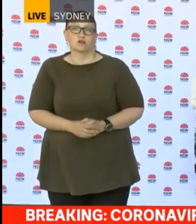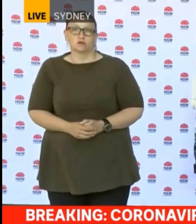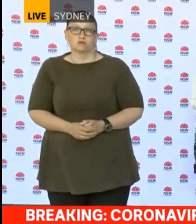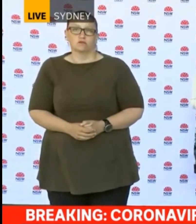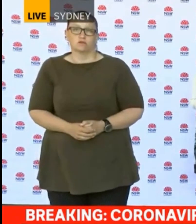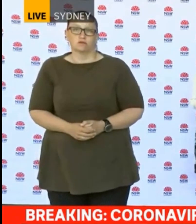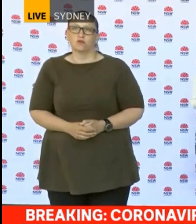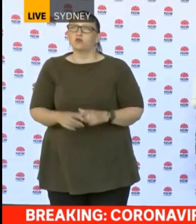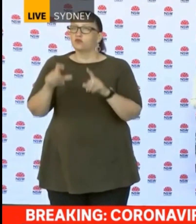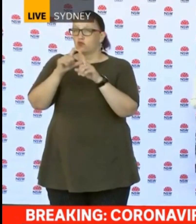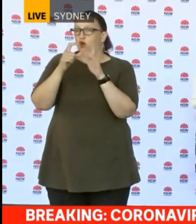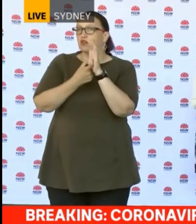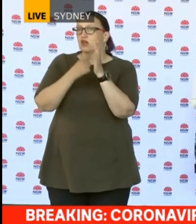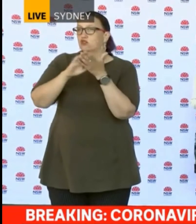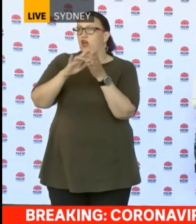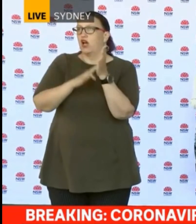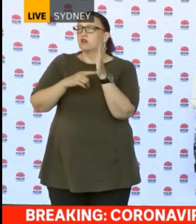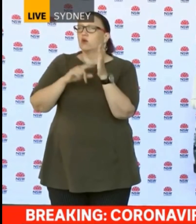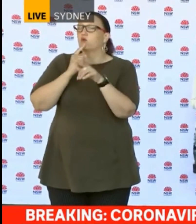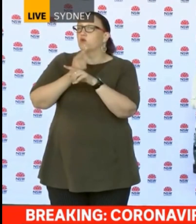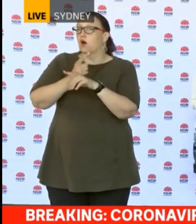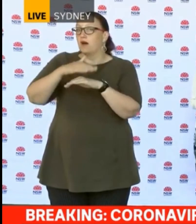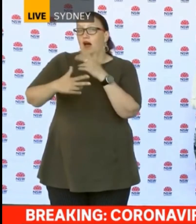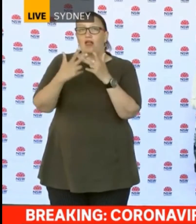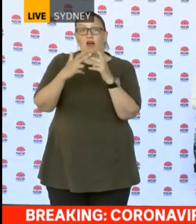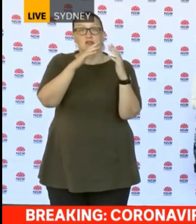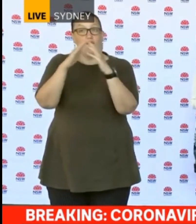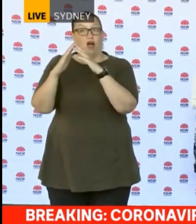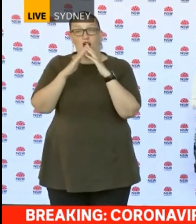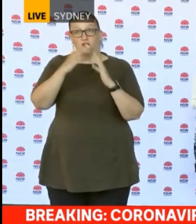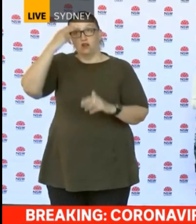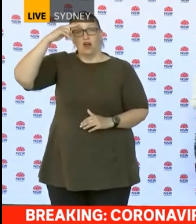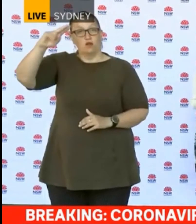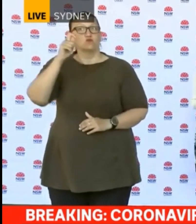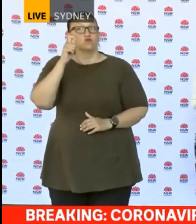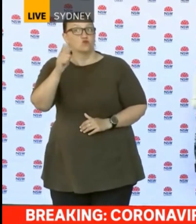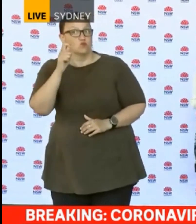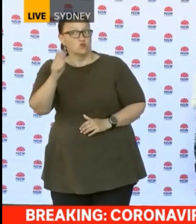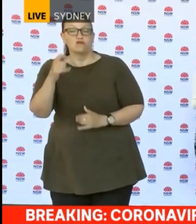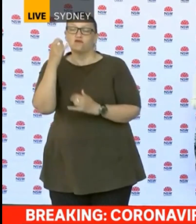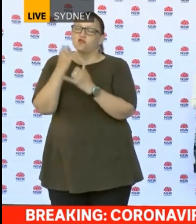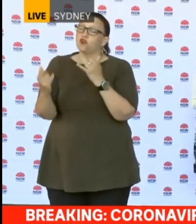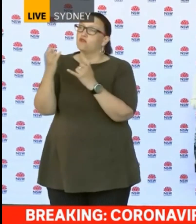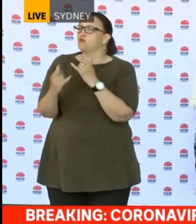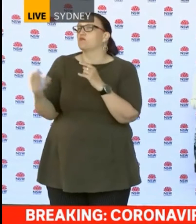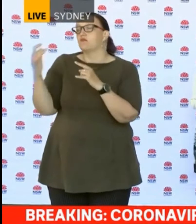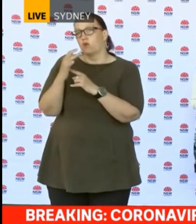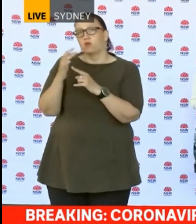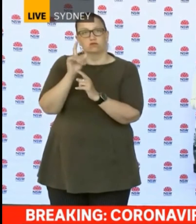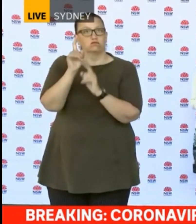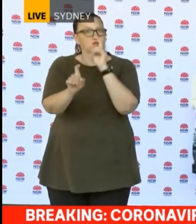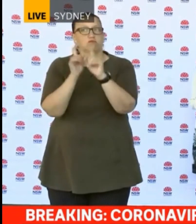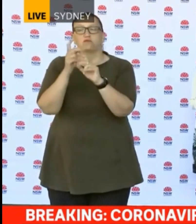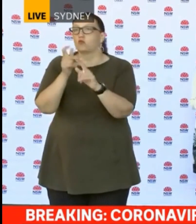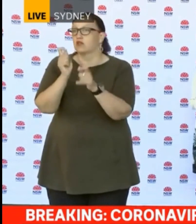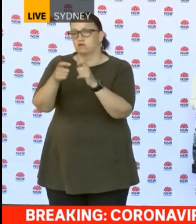suburbs which Dr. Chant will talk about this morning. But I can't stress enough the importance of people coming forward and getting tested.